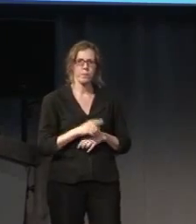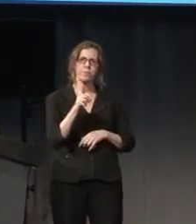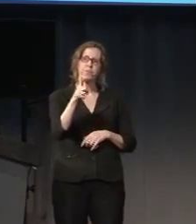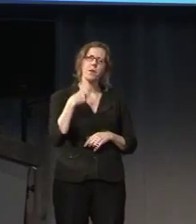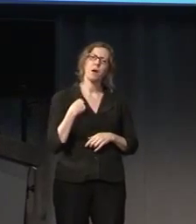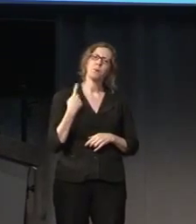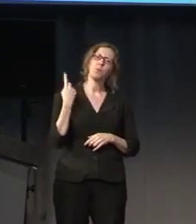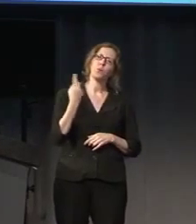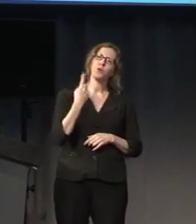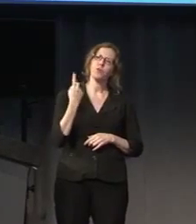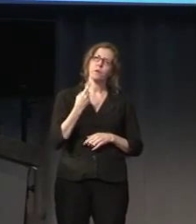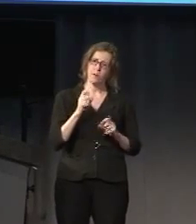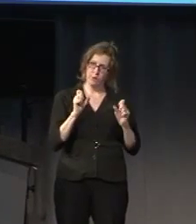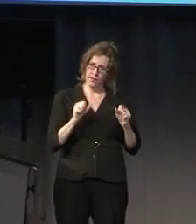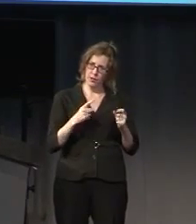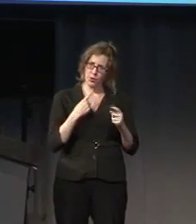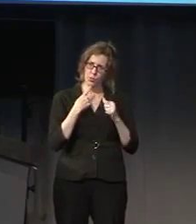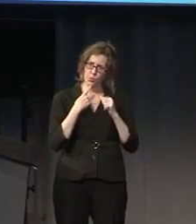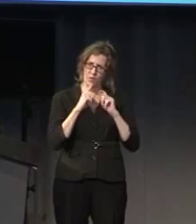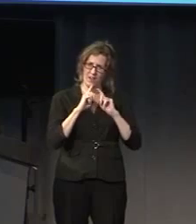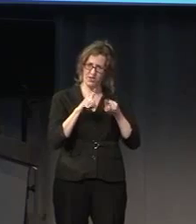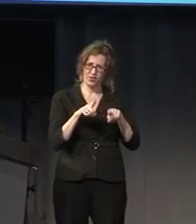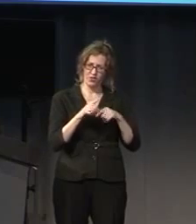could address a bit, especially since